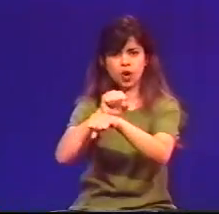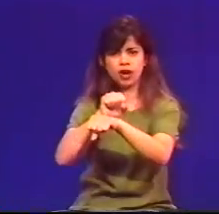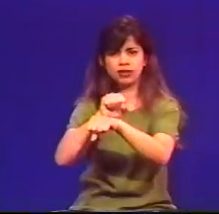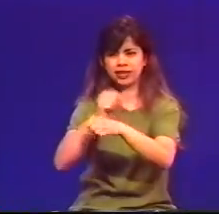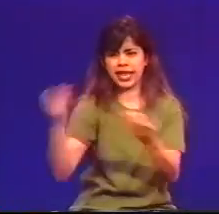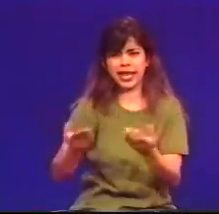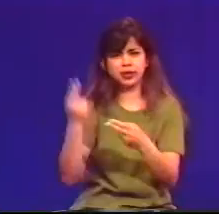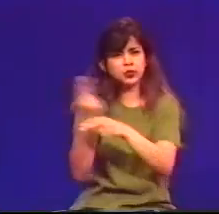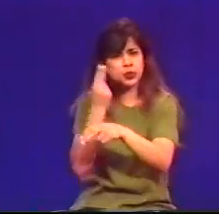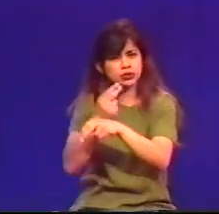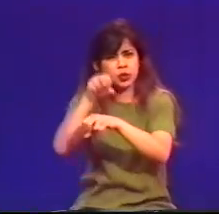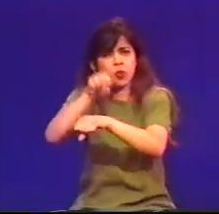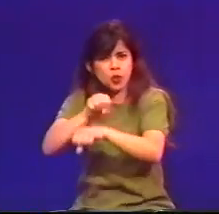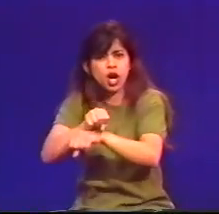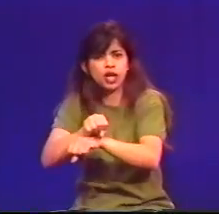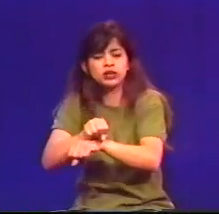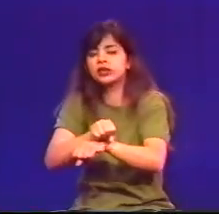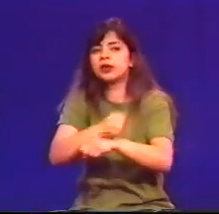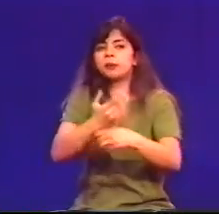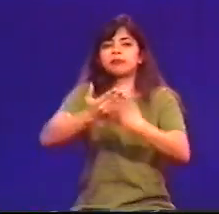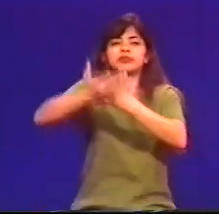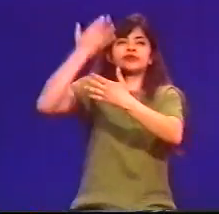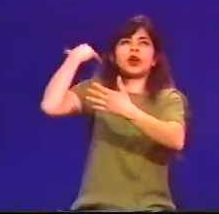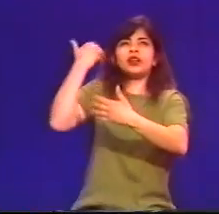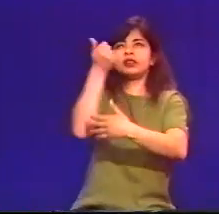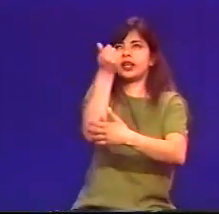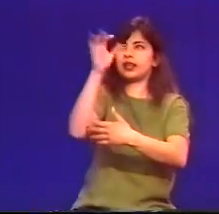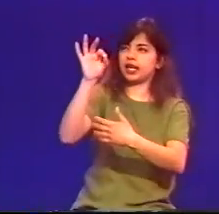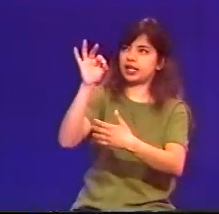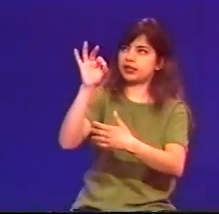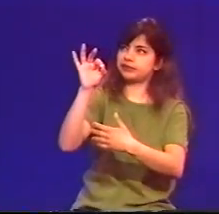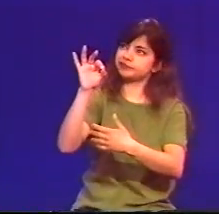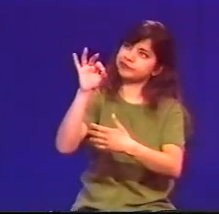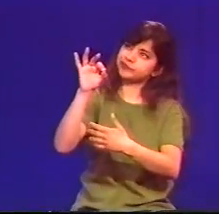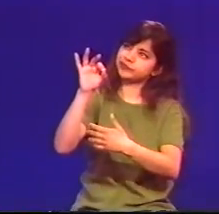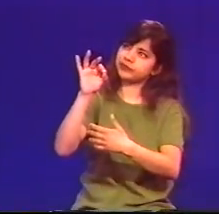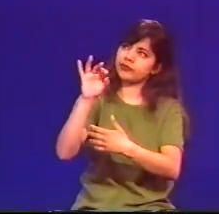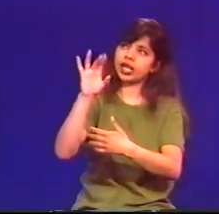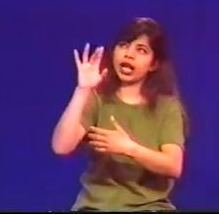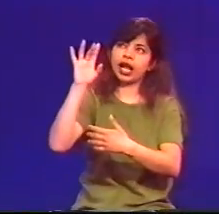One of the first and only signs that my family knew with me for a long time was the sign for work.